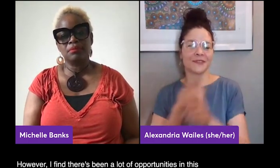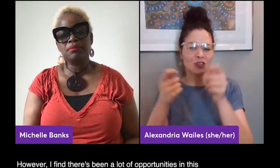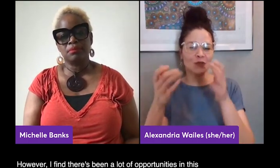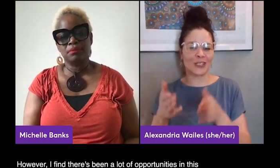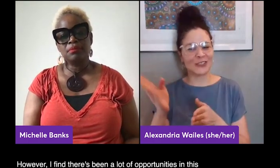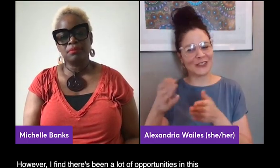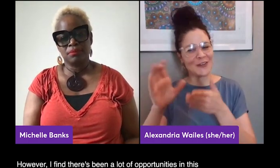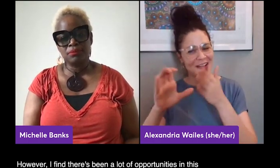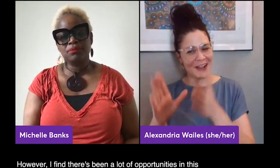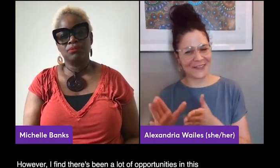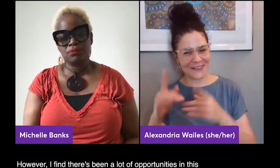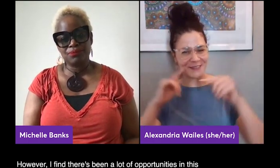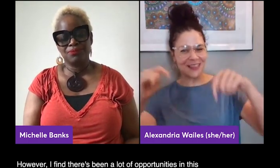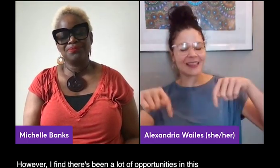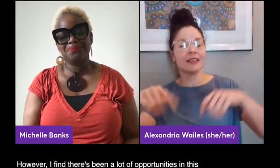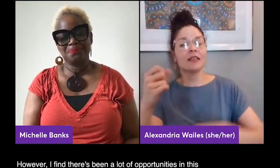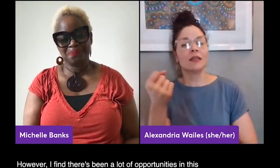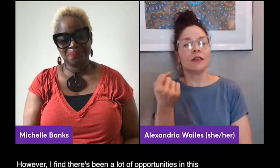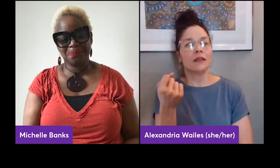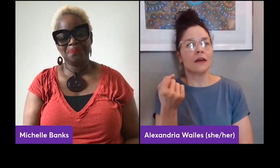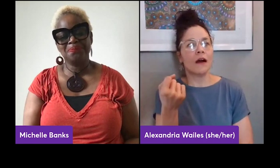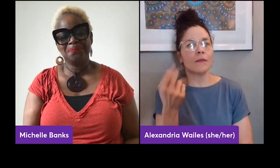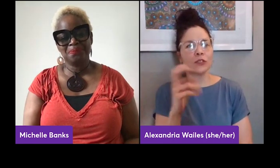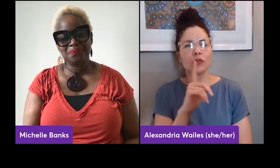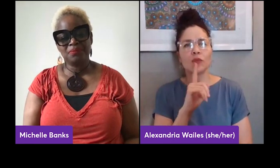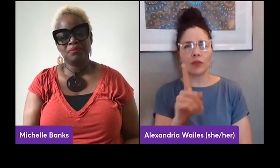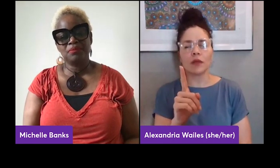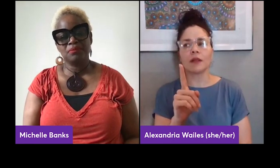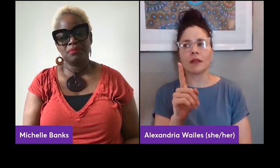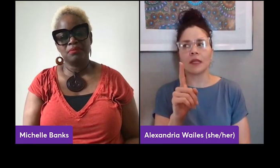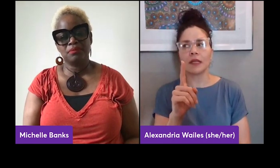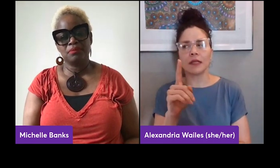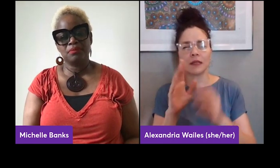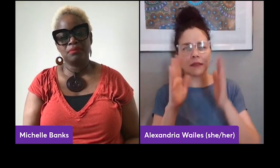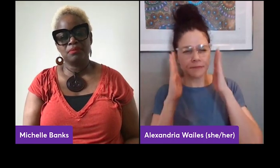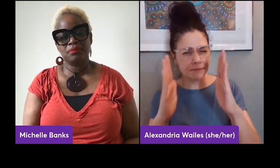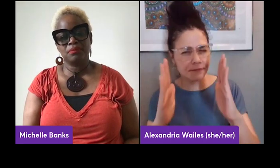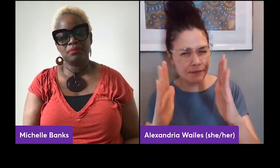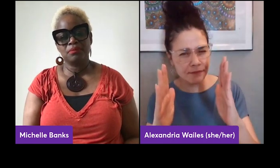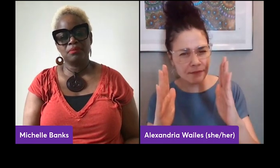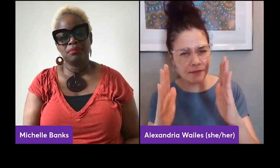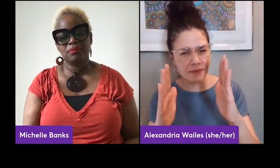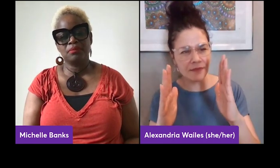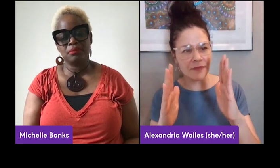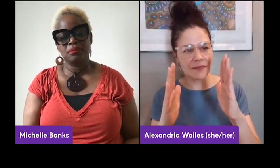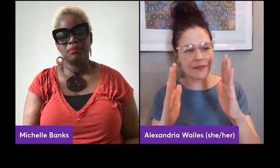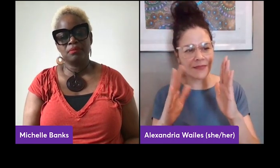our director, choreographer for this show. She really listens,